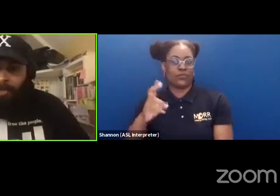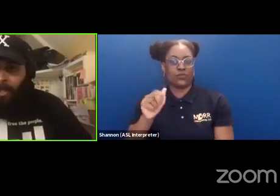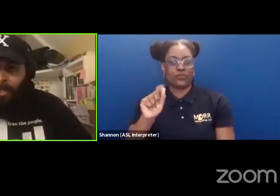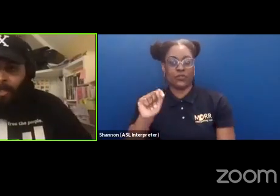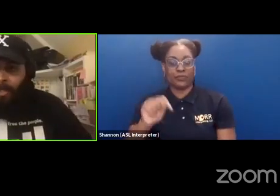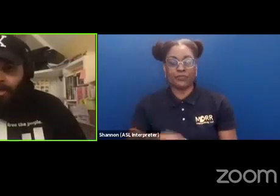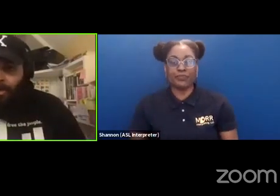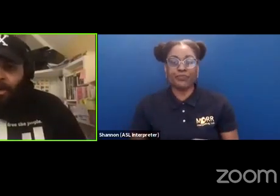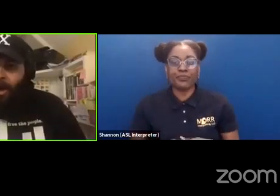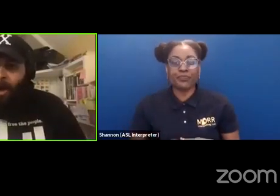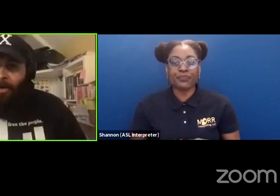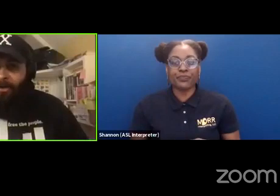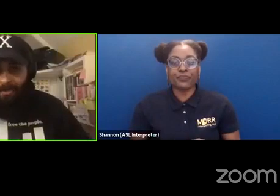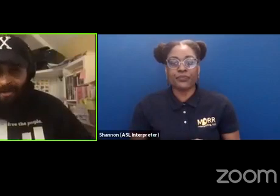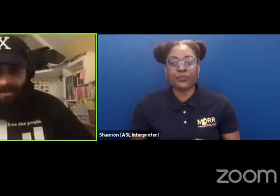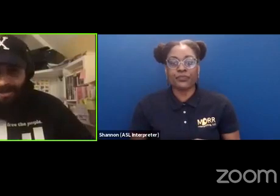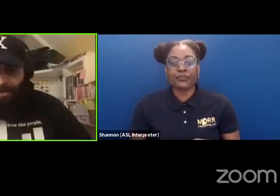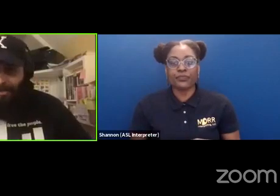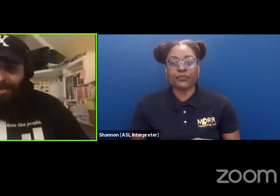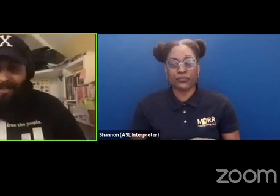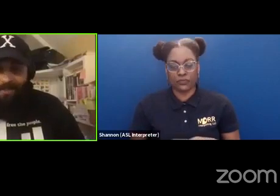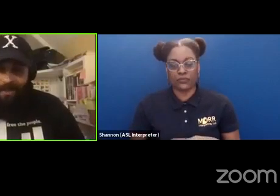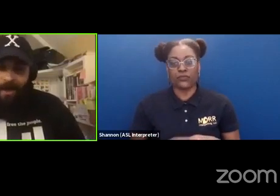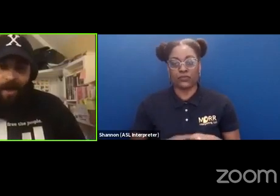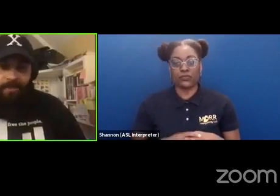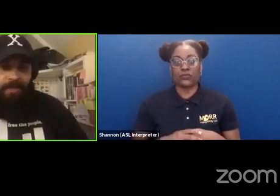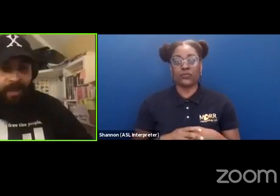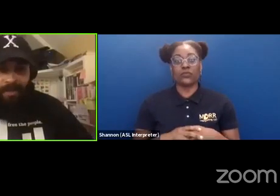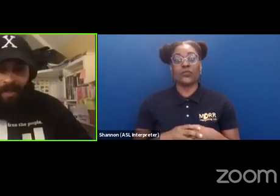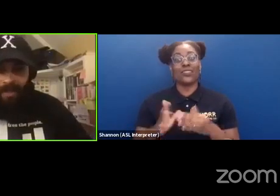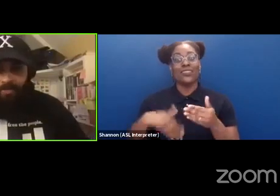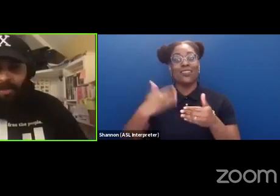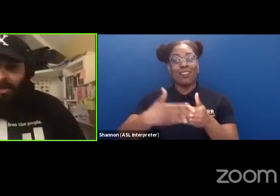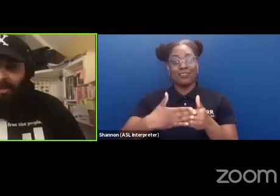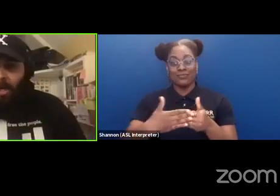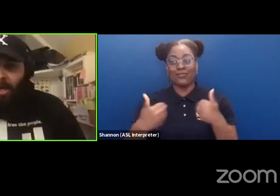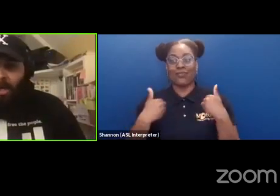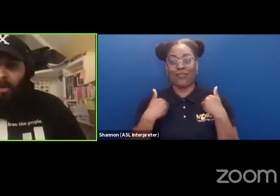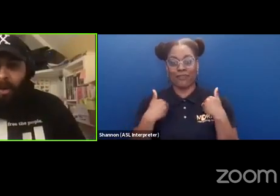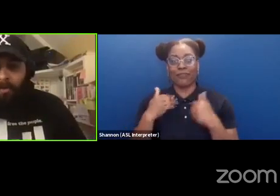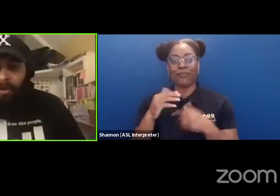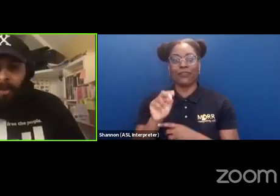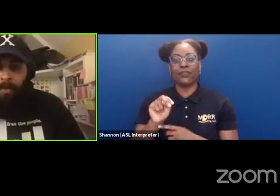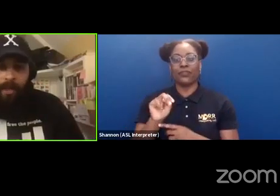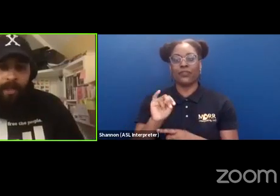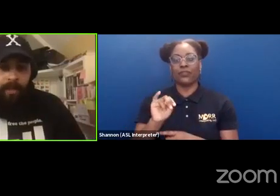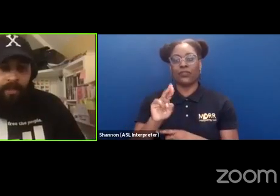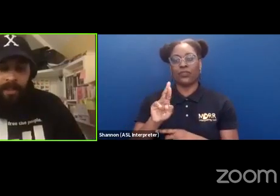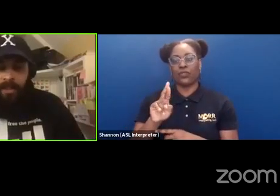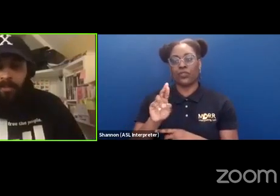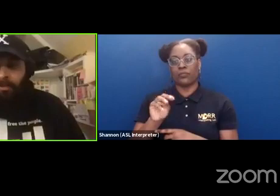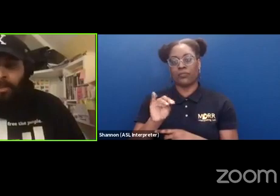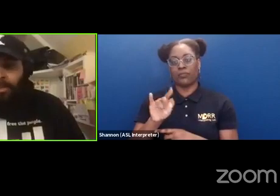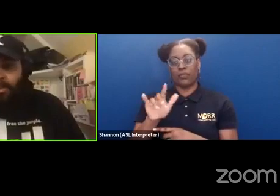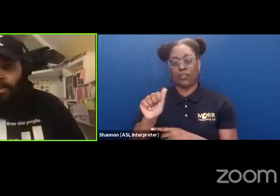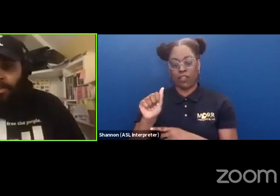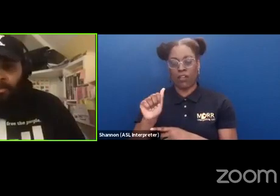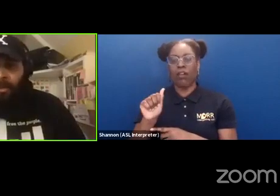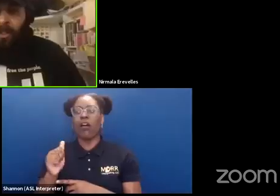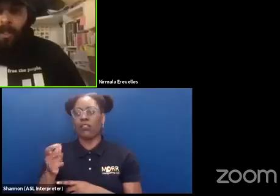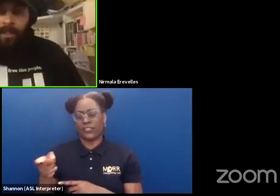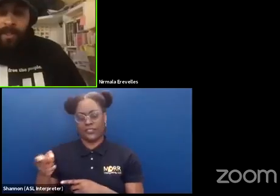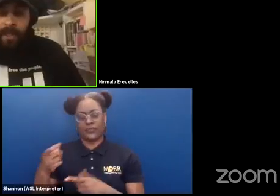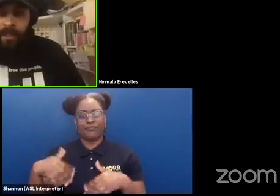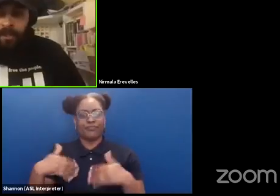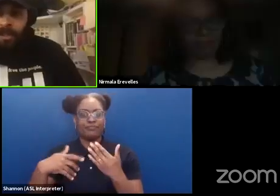come and share. Nirmala is a professor, somebody that has written quite a bit about the intersections of race and